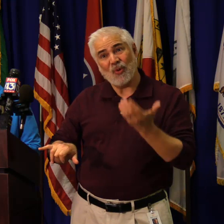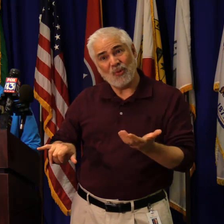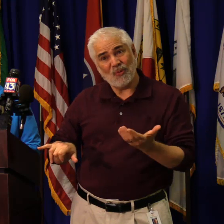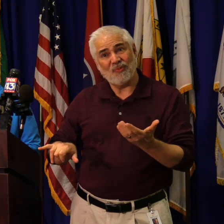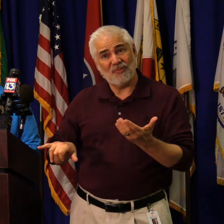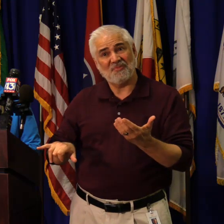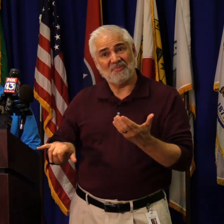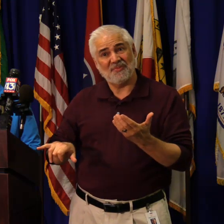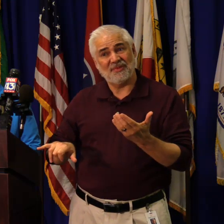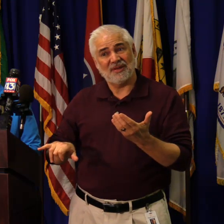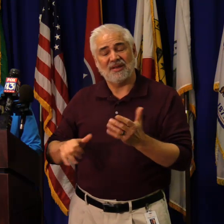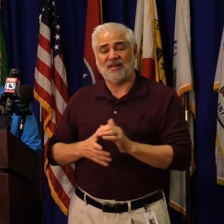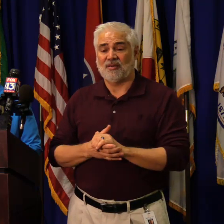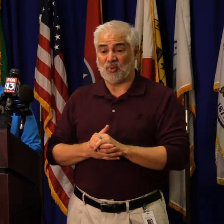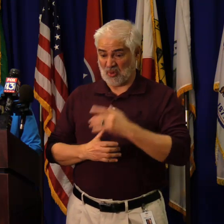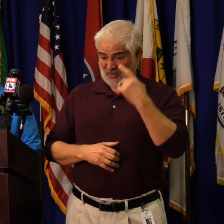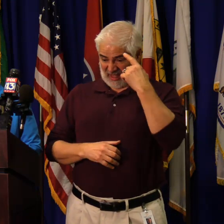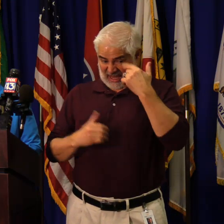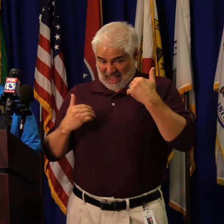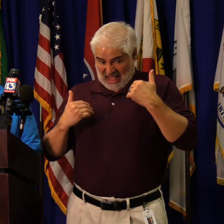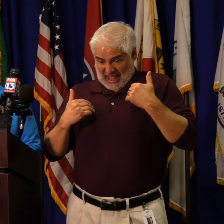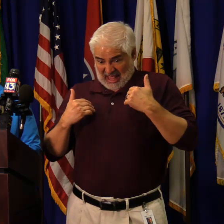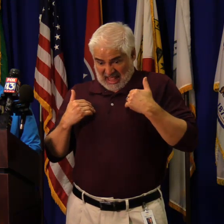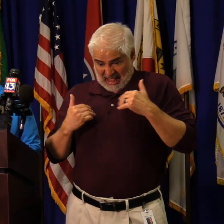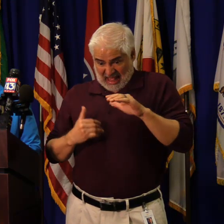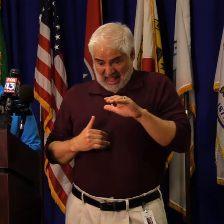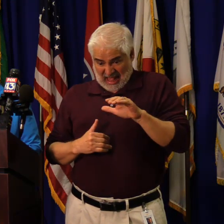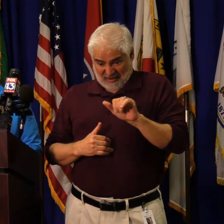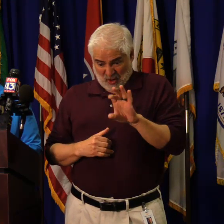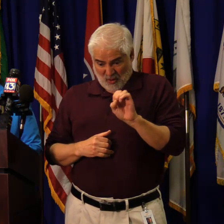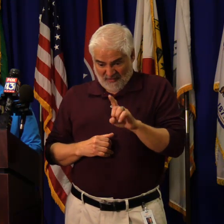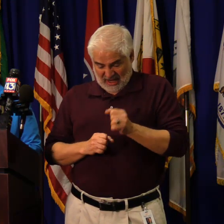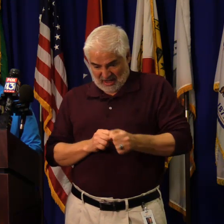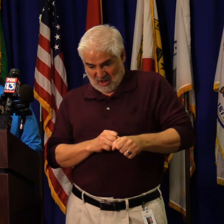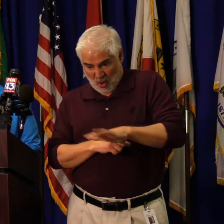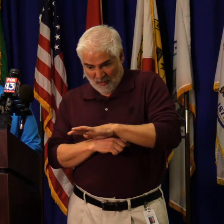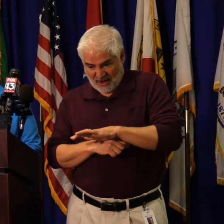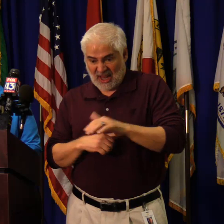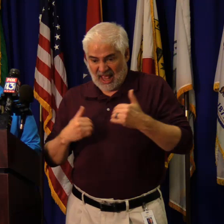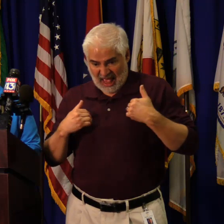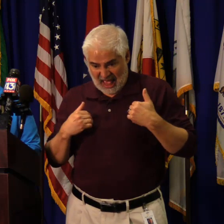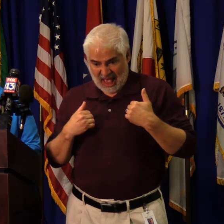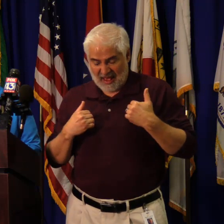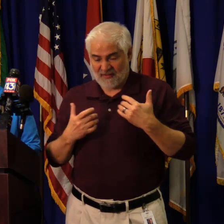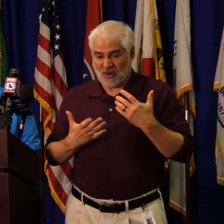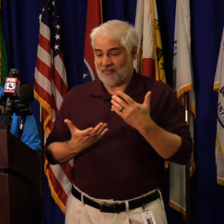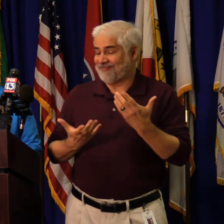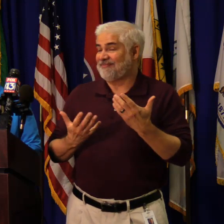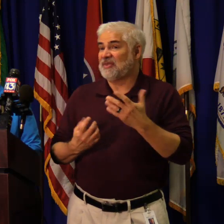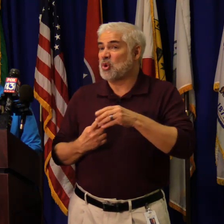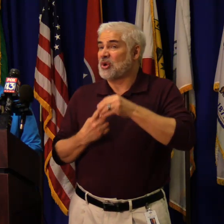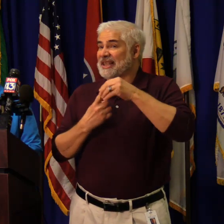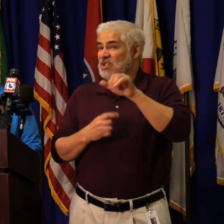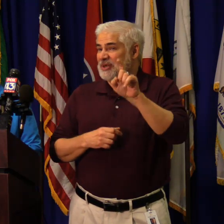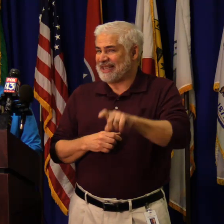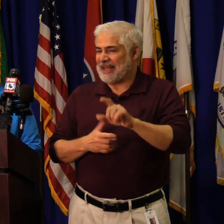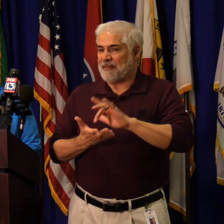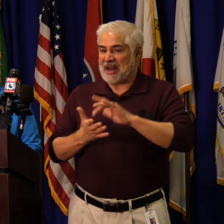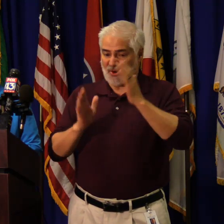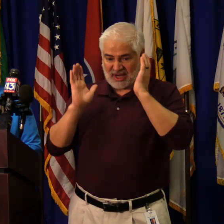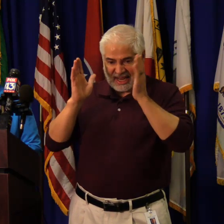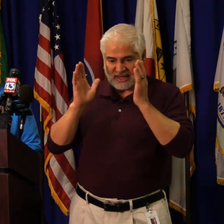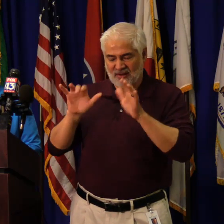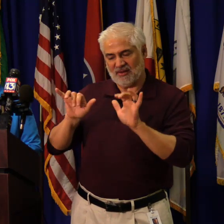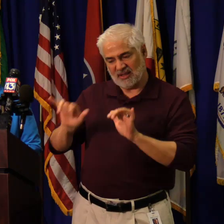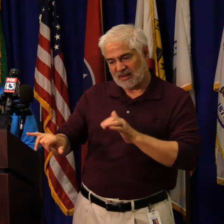If you think that you have COVID or that you've been exposed to COVID, unless you need medical attention, we really are encouraging people